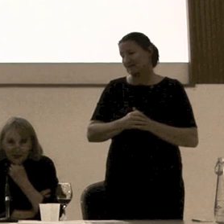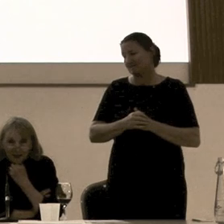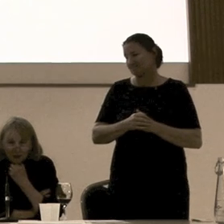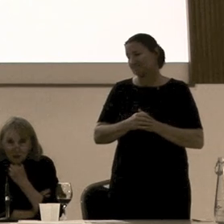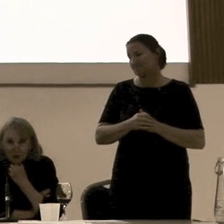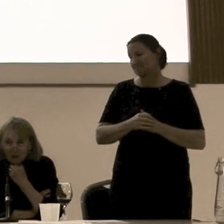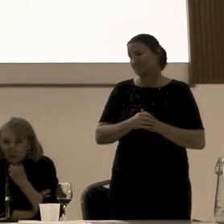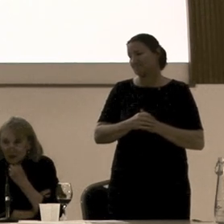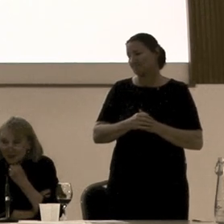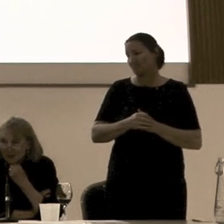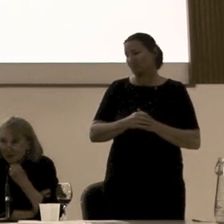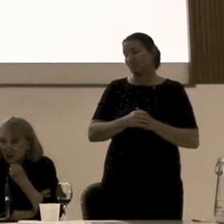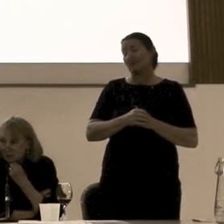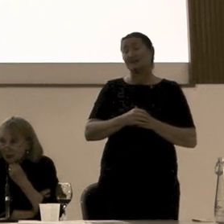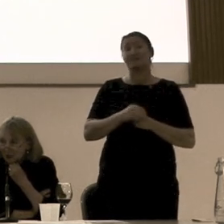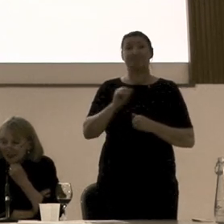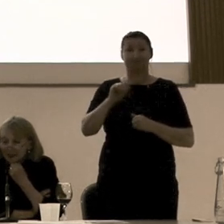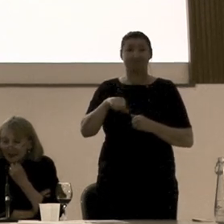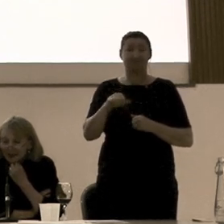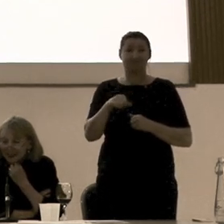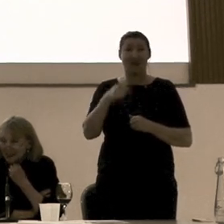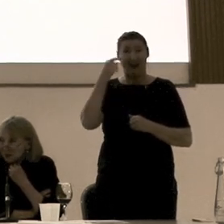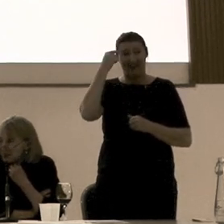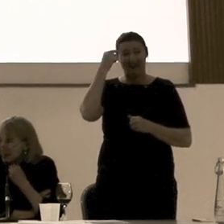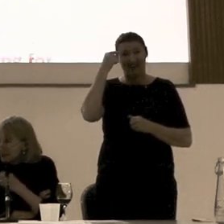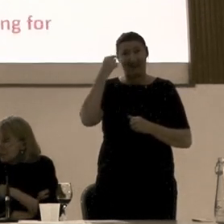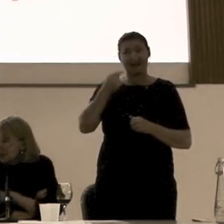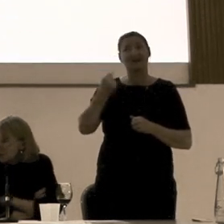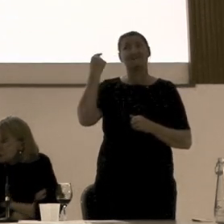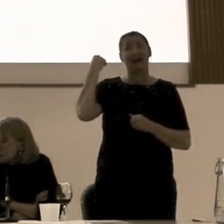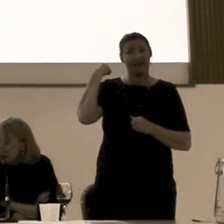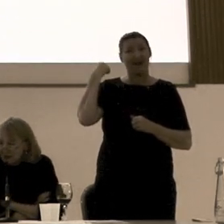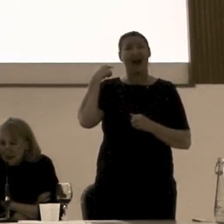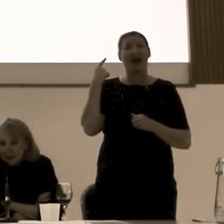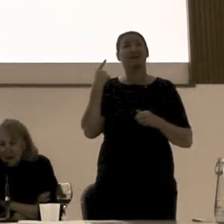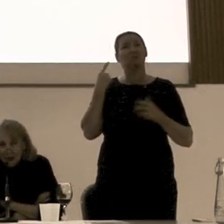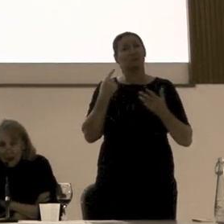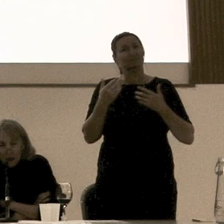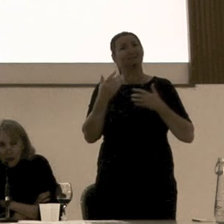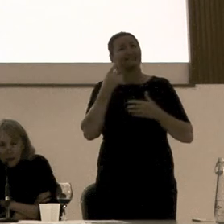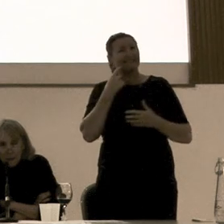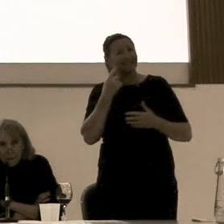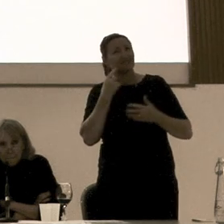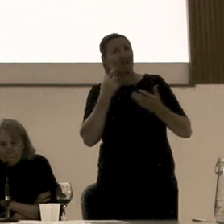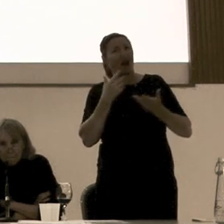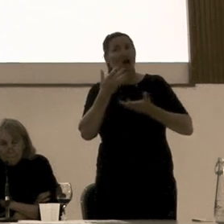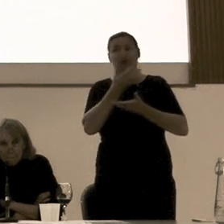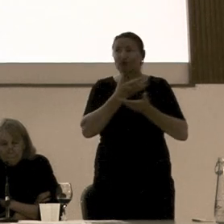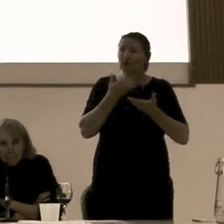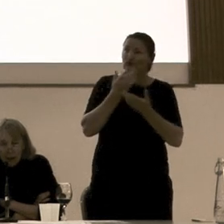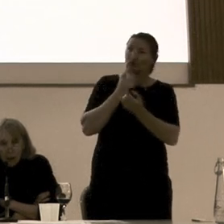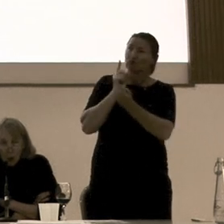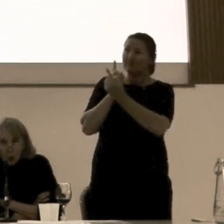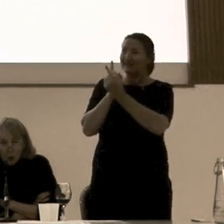And I think that although it was, you know, perhaps a slightly less hostile environment back then,